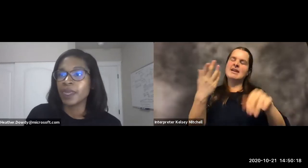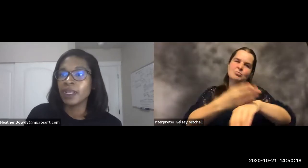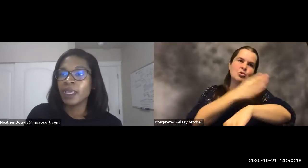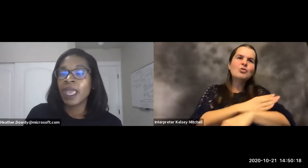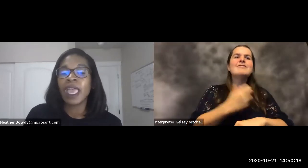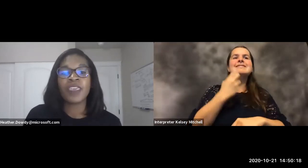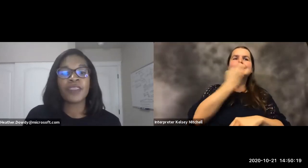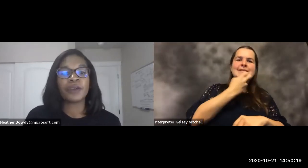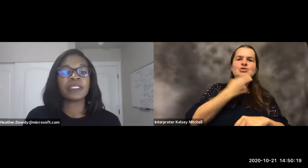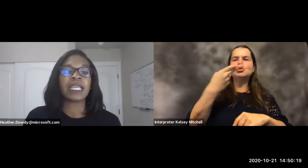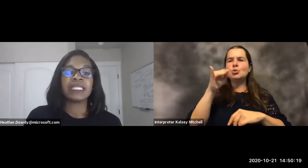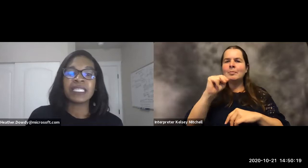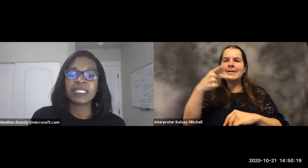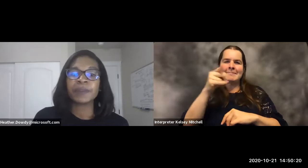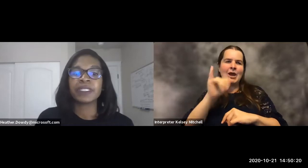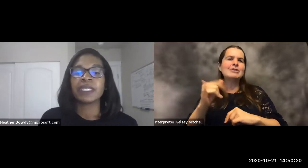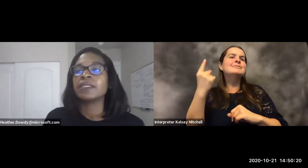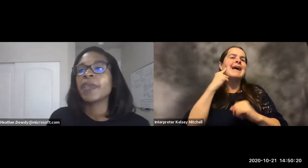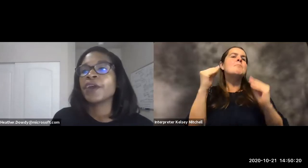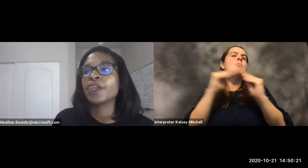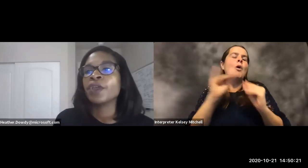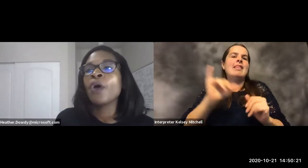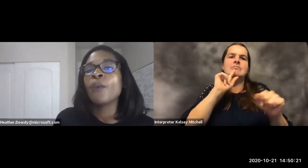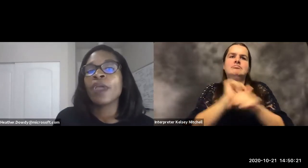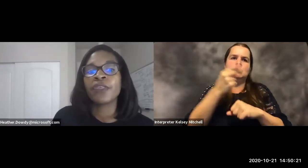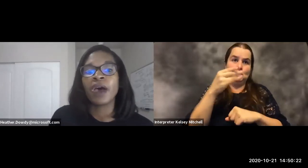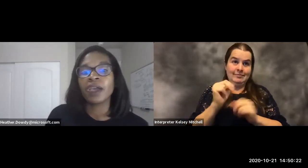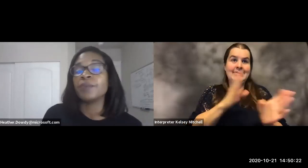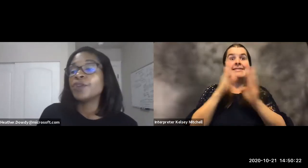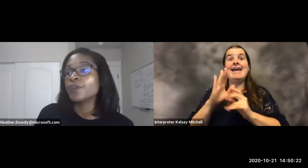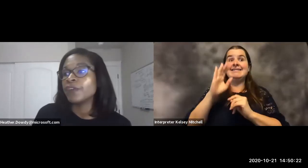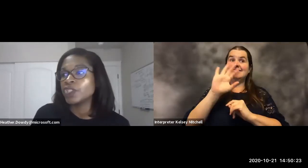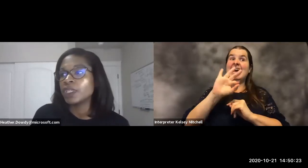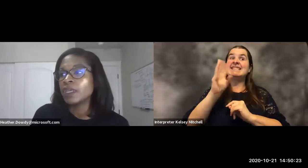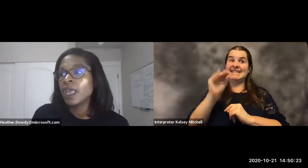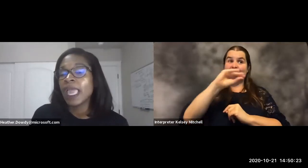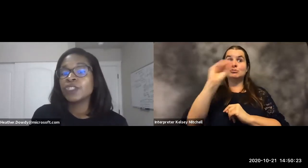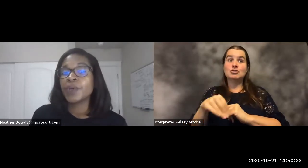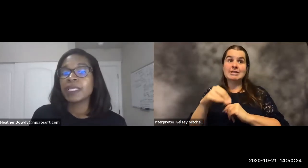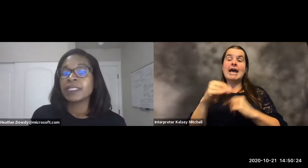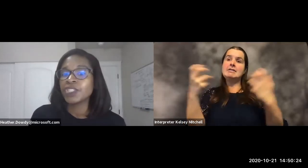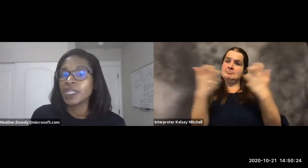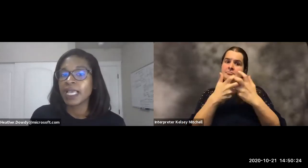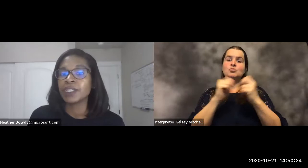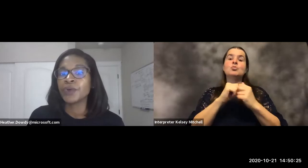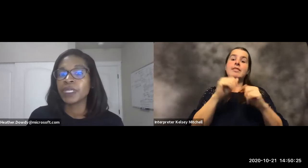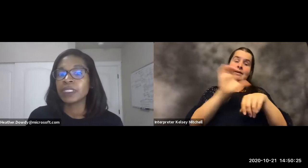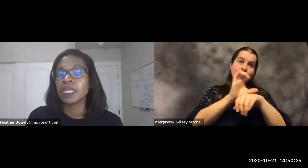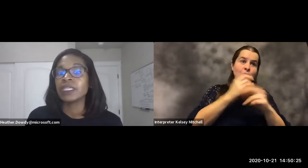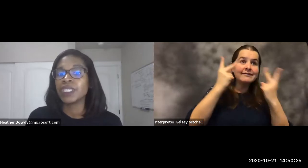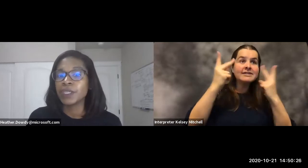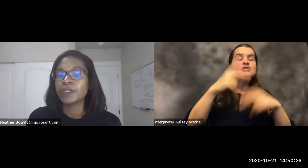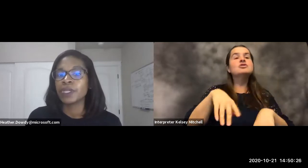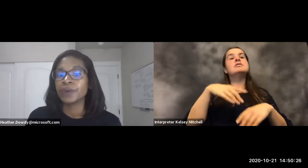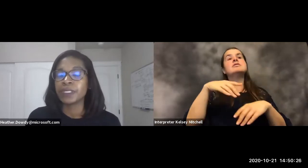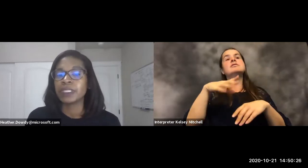a human. And then there's 96% parity with computer vision, and translation has increased